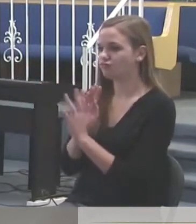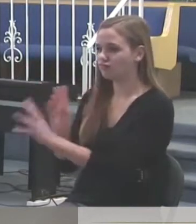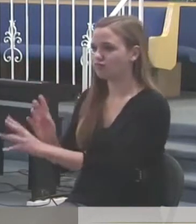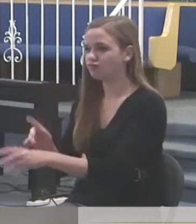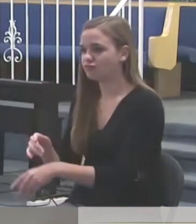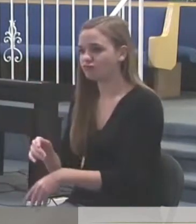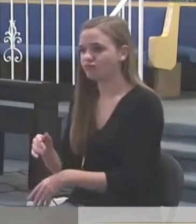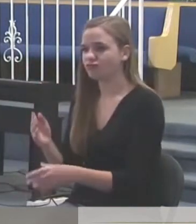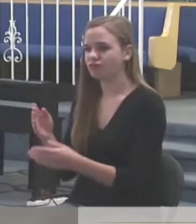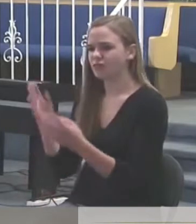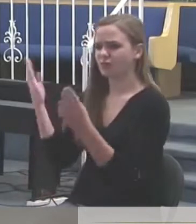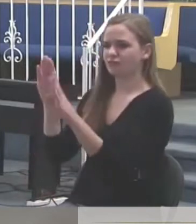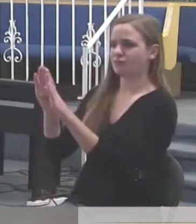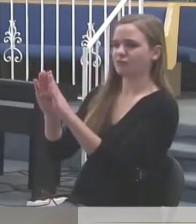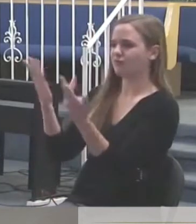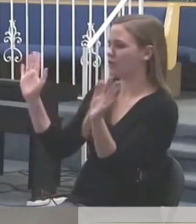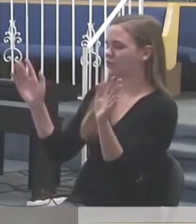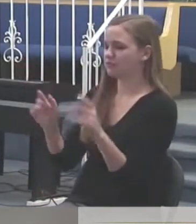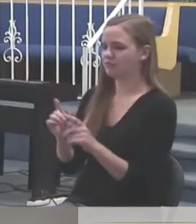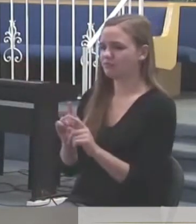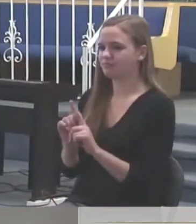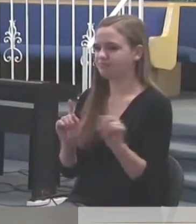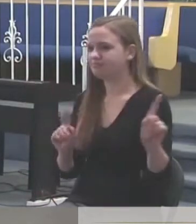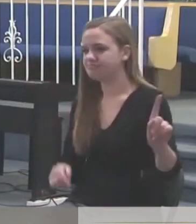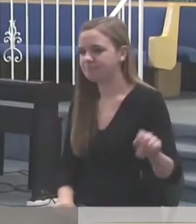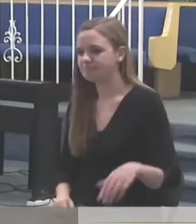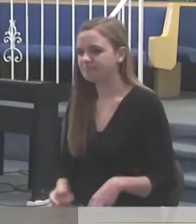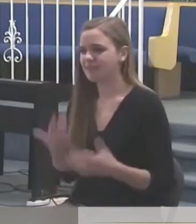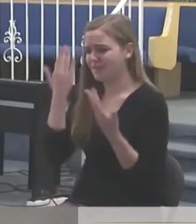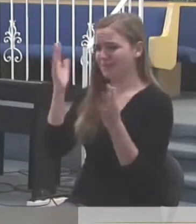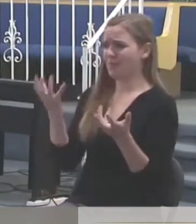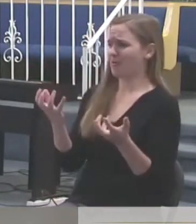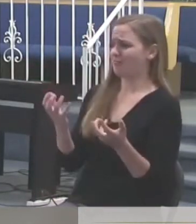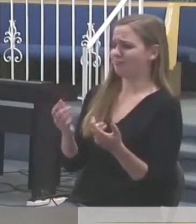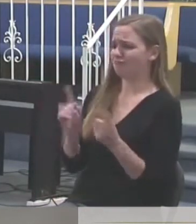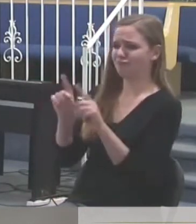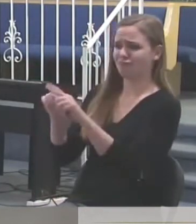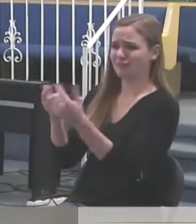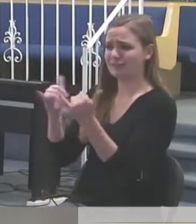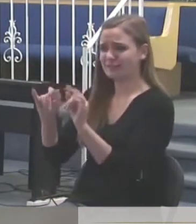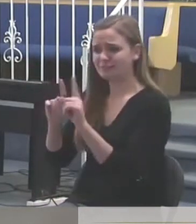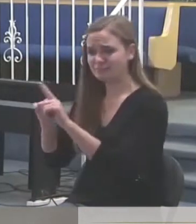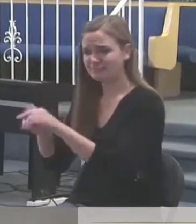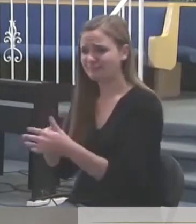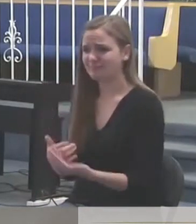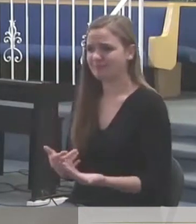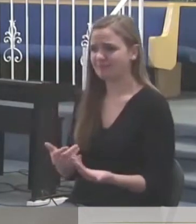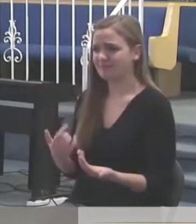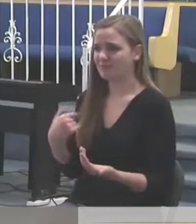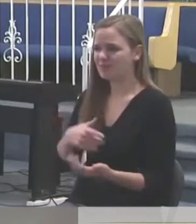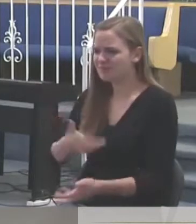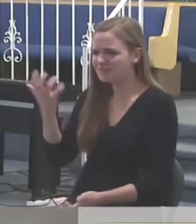then walk away. I don't even know if I want to go to church there no more. We just get mad over stuff like that.